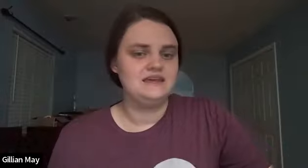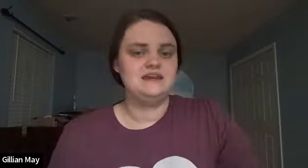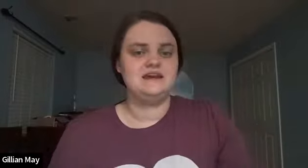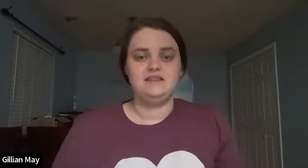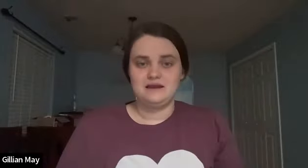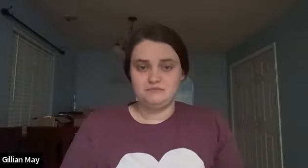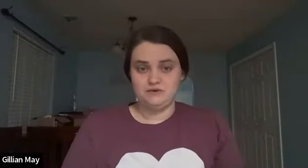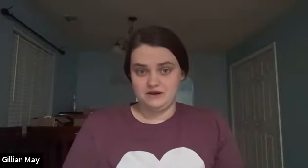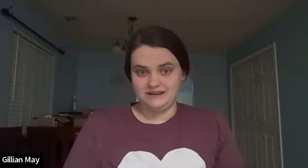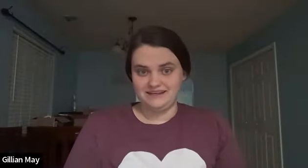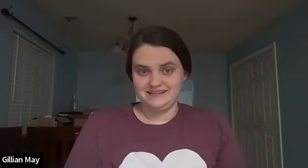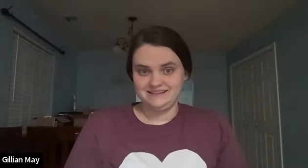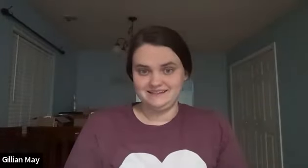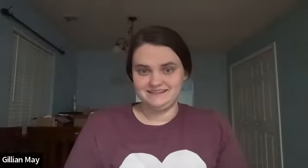Then librarian,